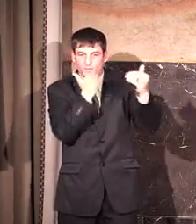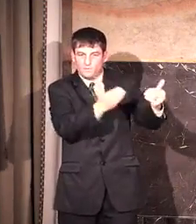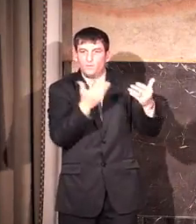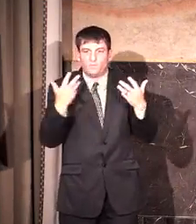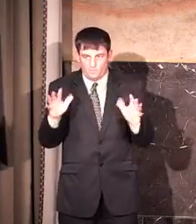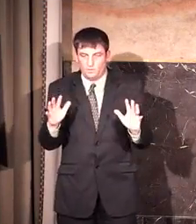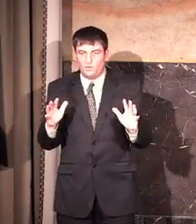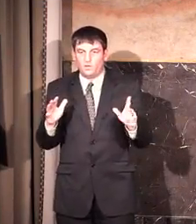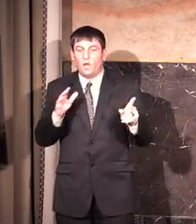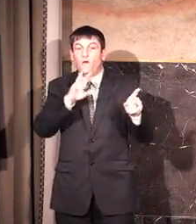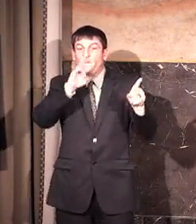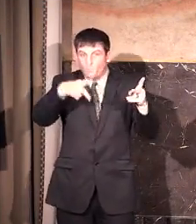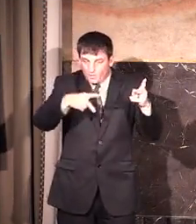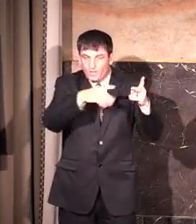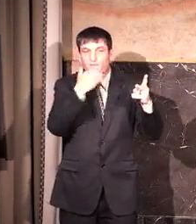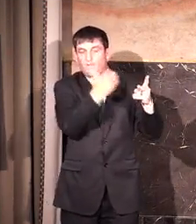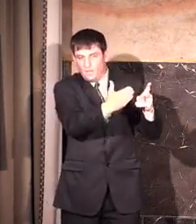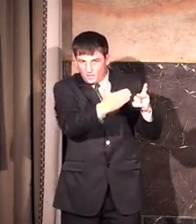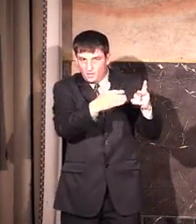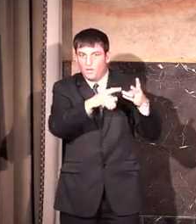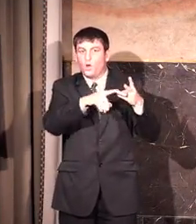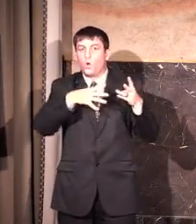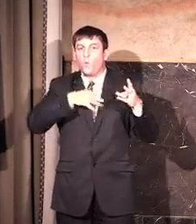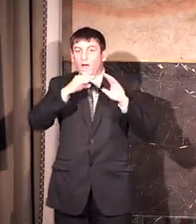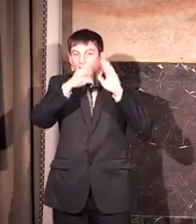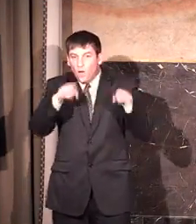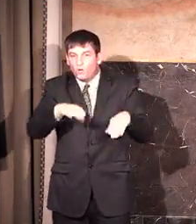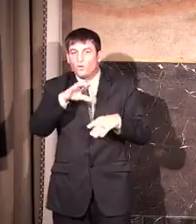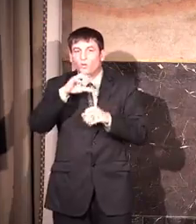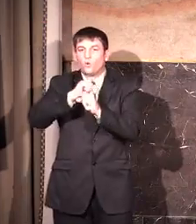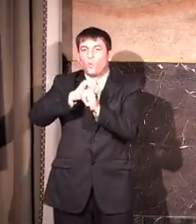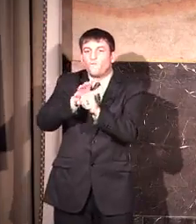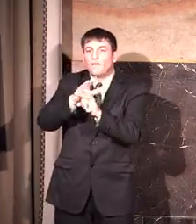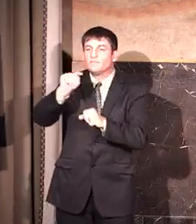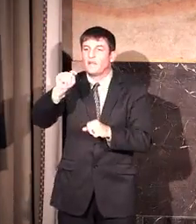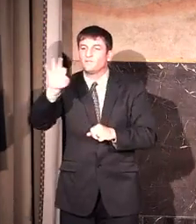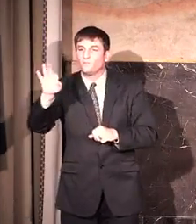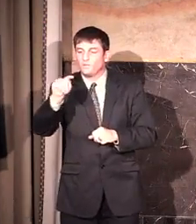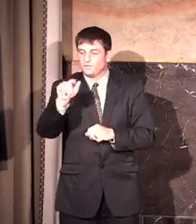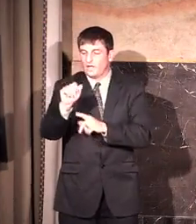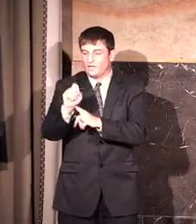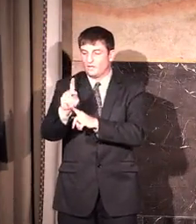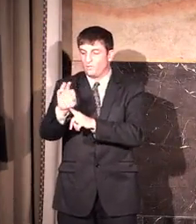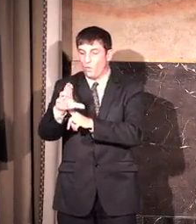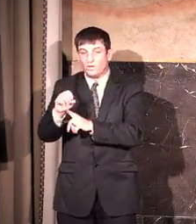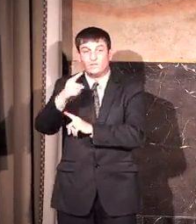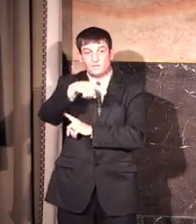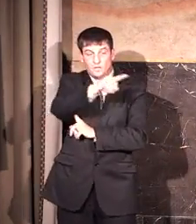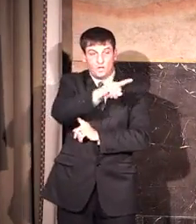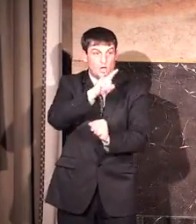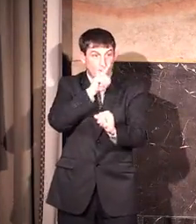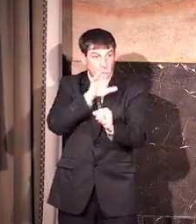president and all of the people there on the White House Coronavirus Task Force for making that commitment.